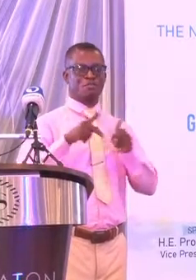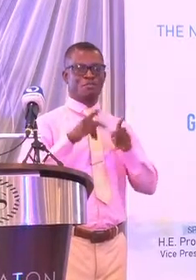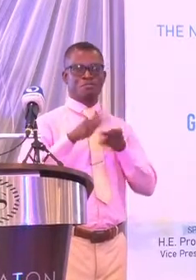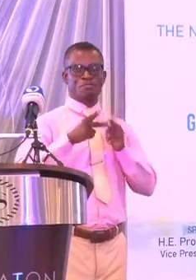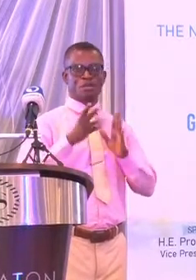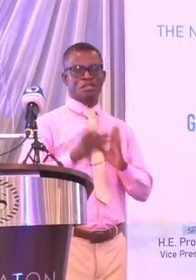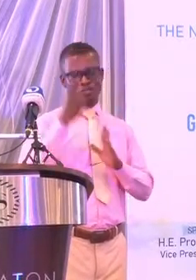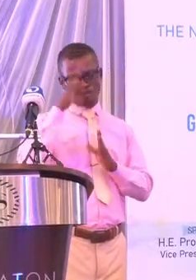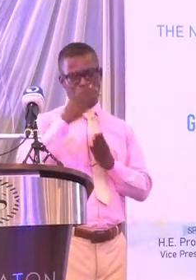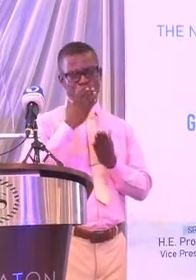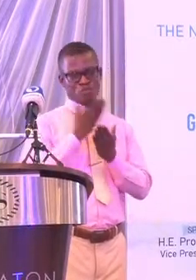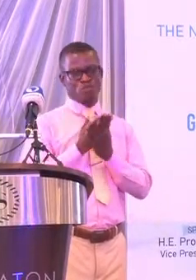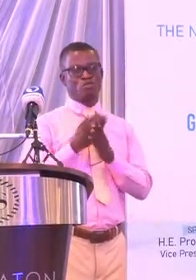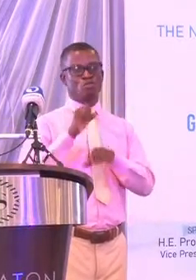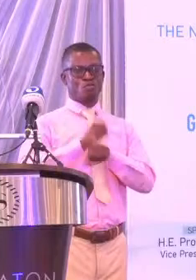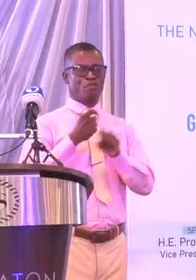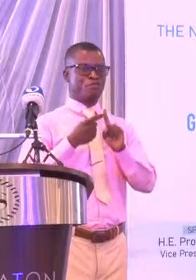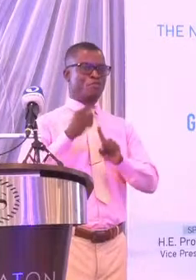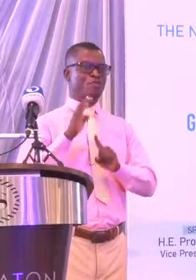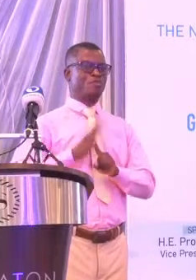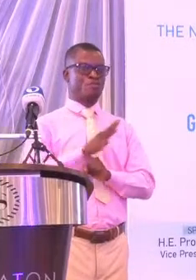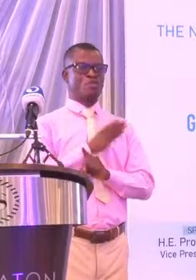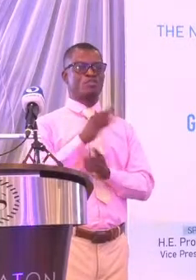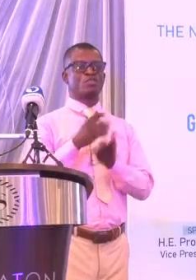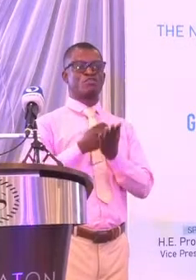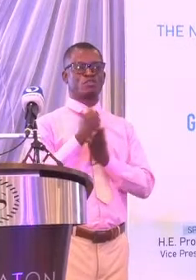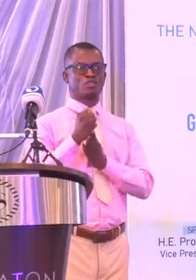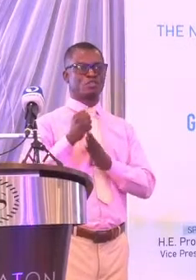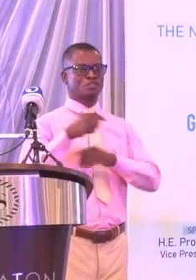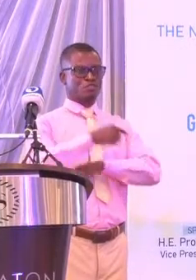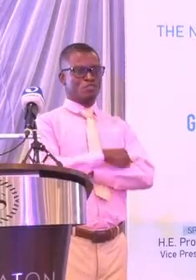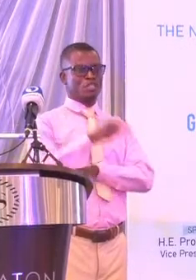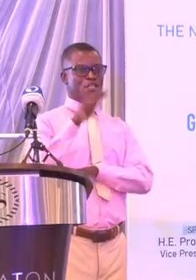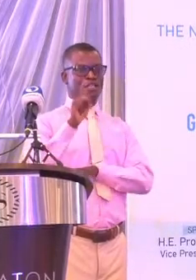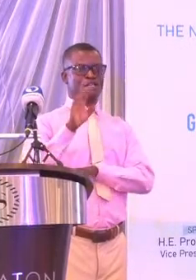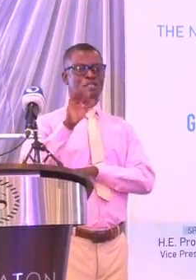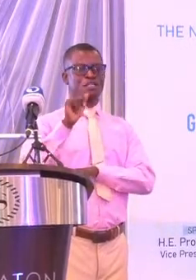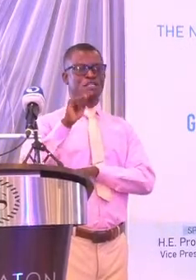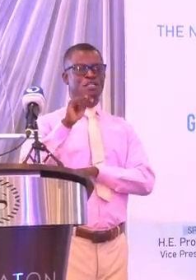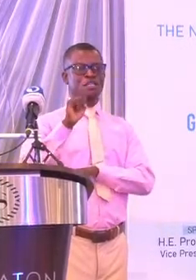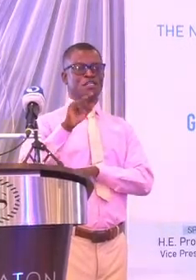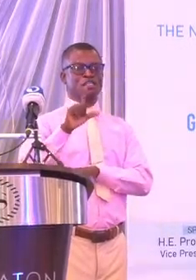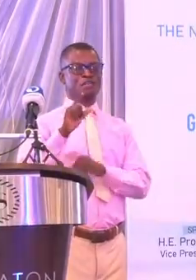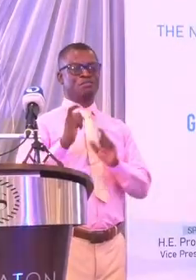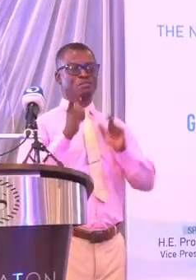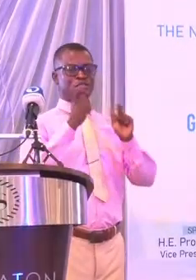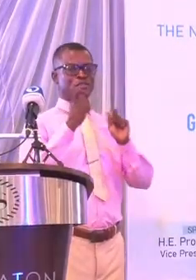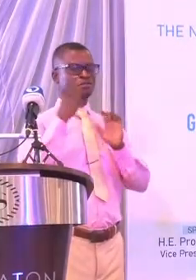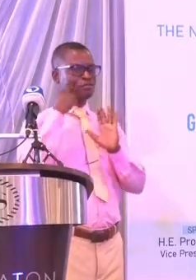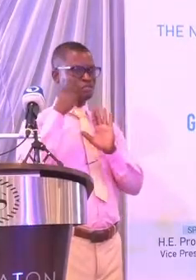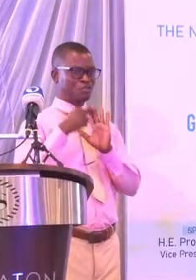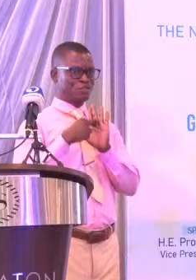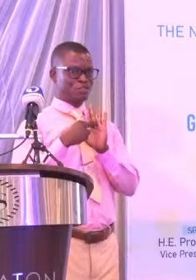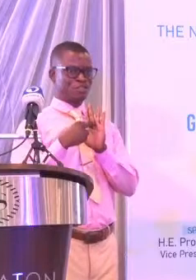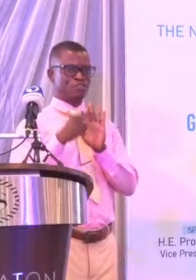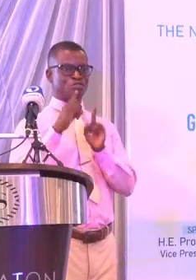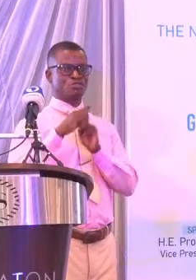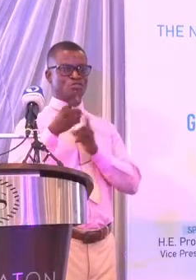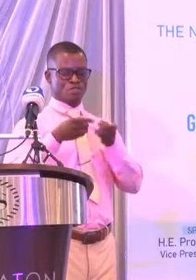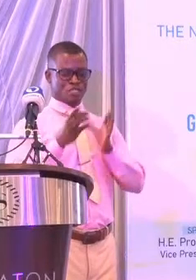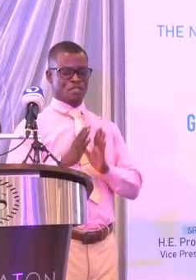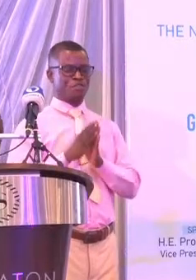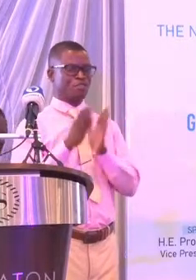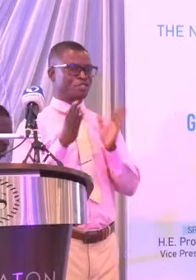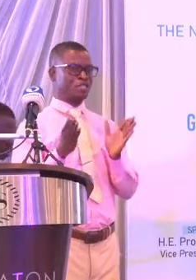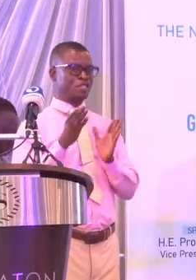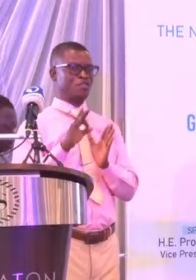we are doing. So on behalf of the Board of Trustees today, NACTAL wishes to present this recognition to the Director